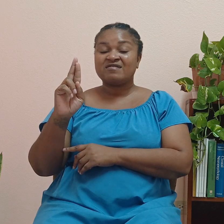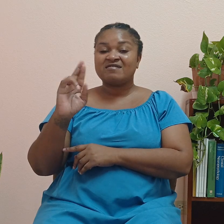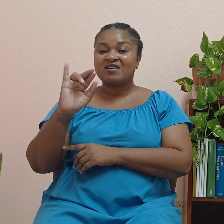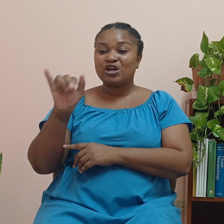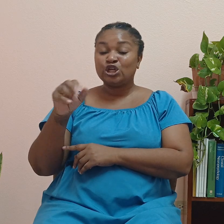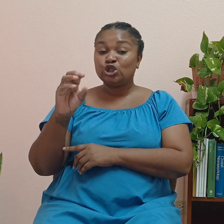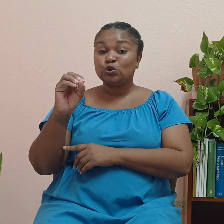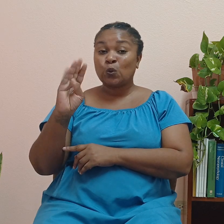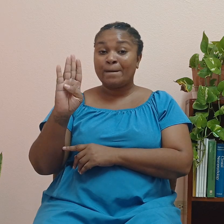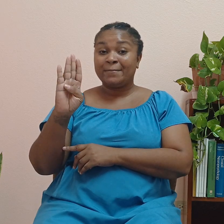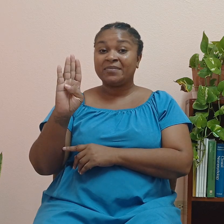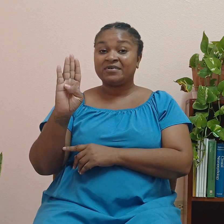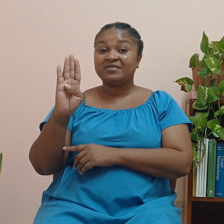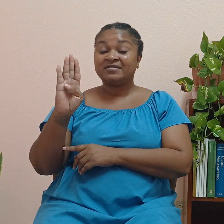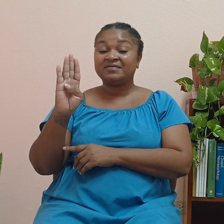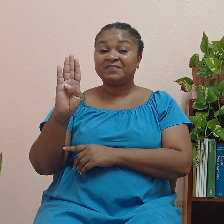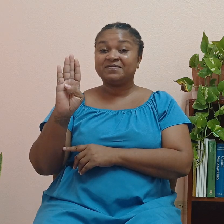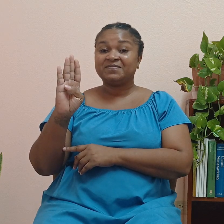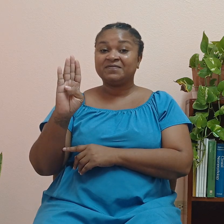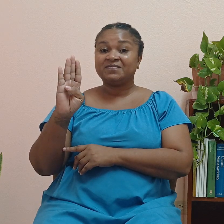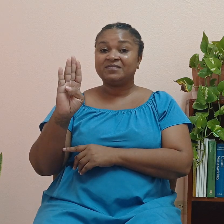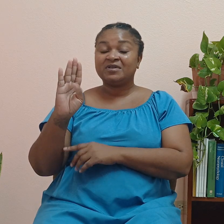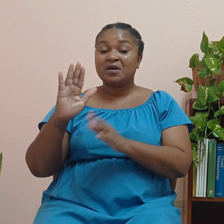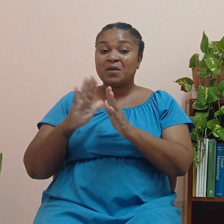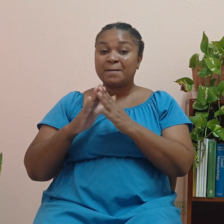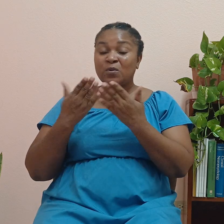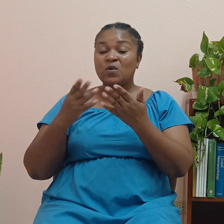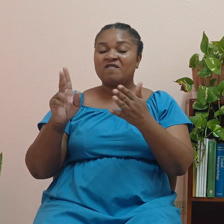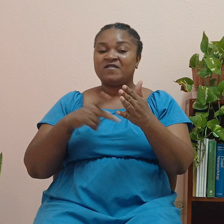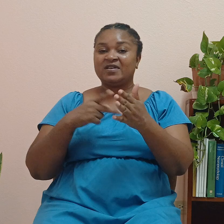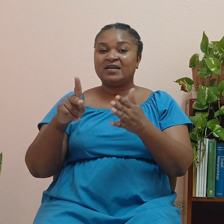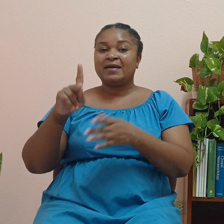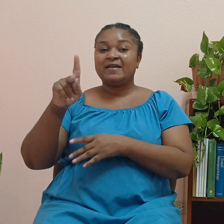Job, the book of Psalms,